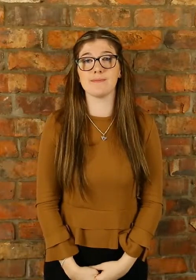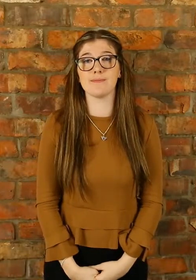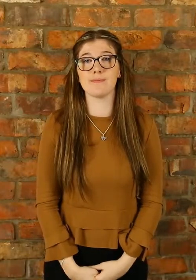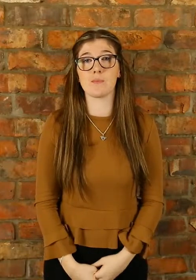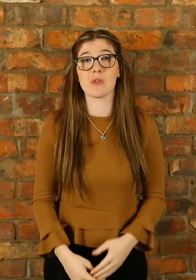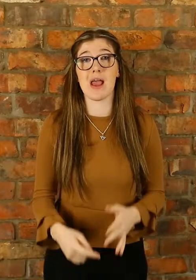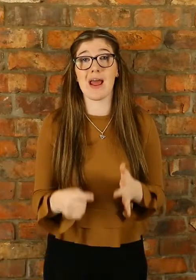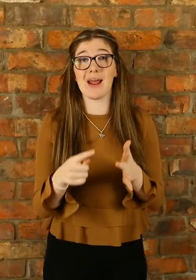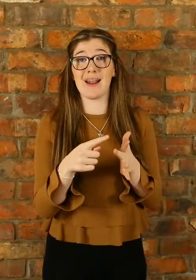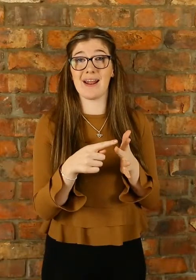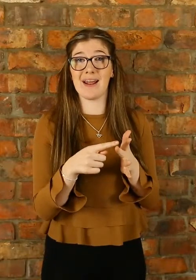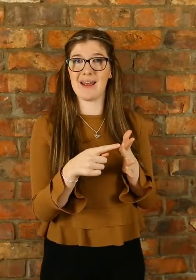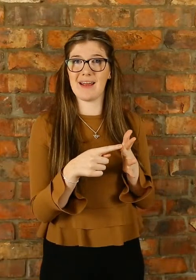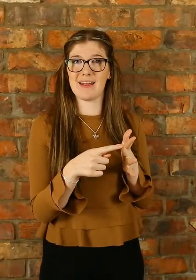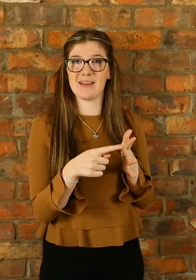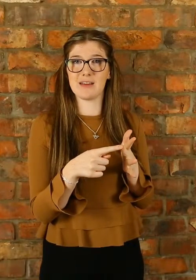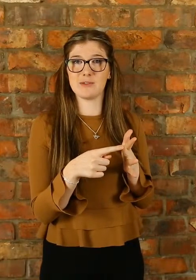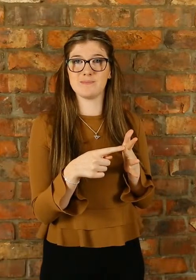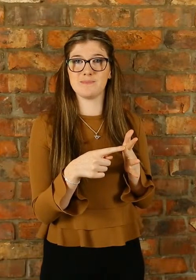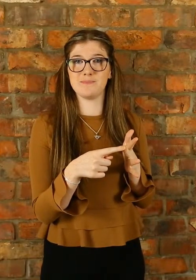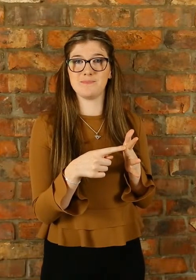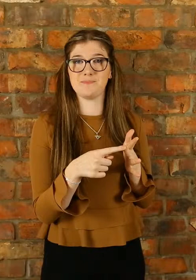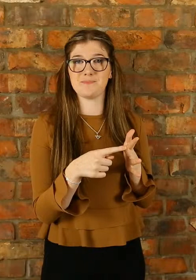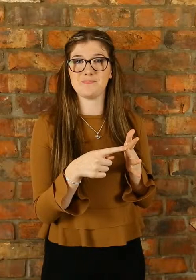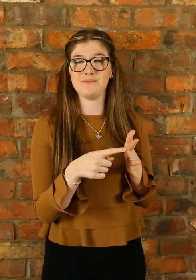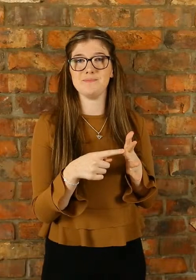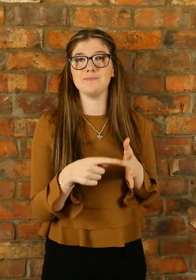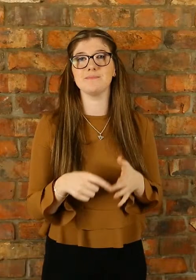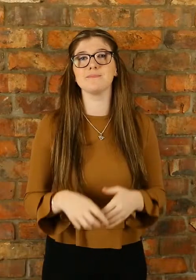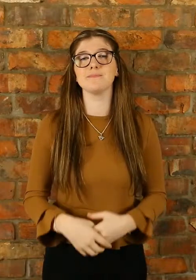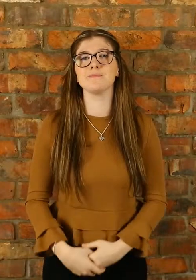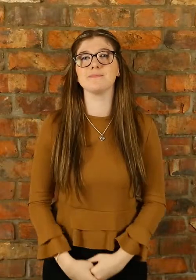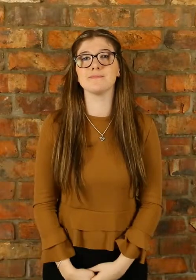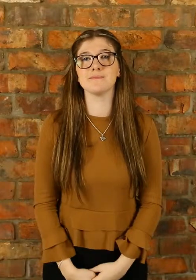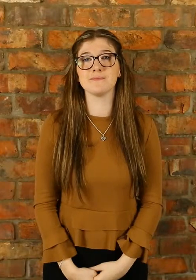I. Take the index finger and point it to the middle finger.